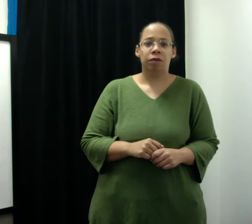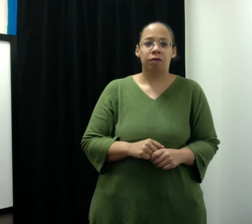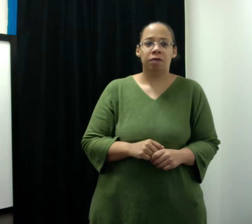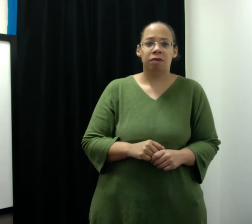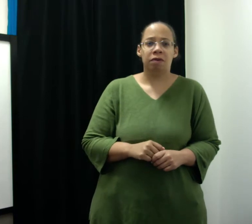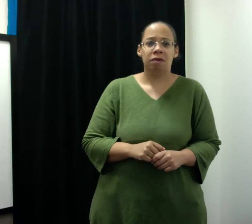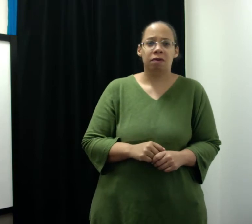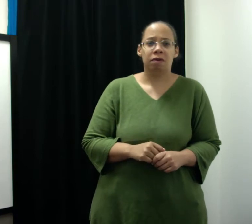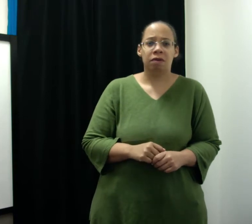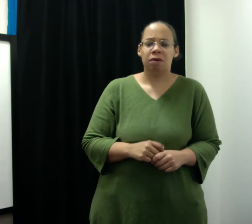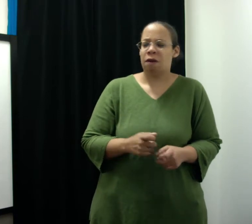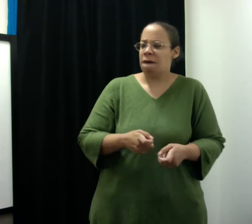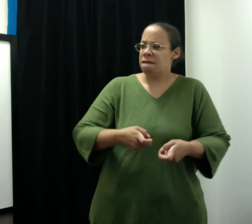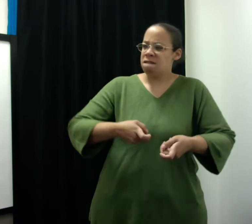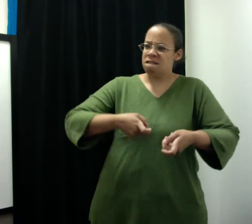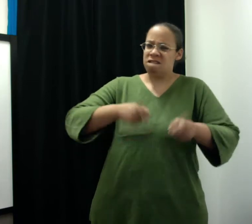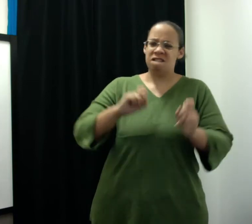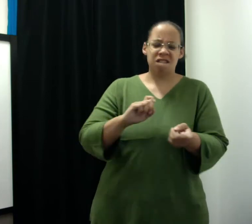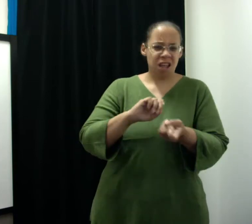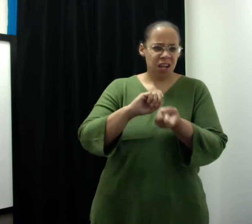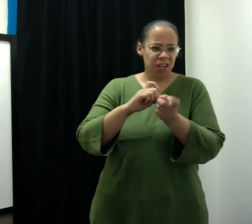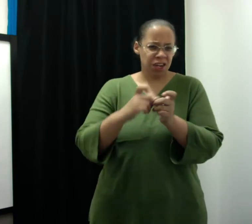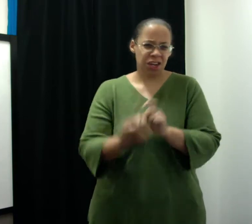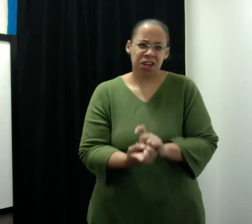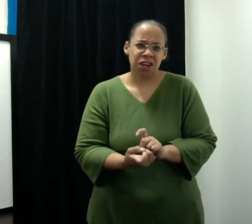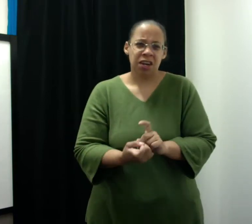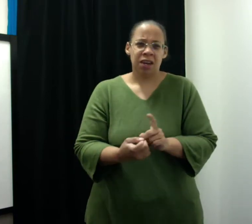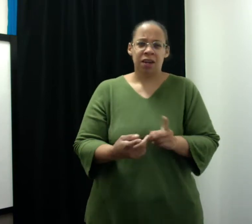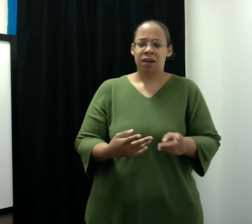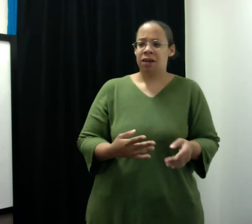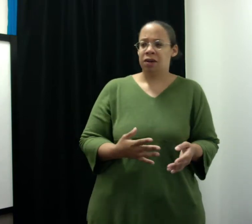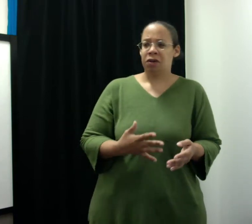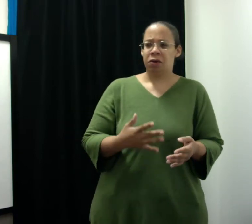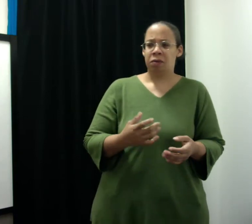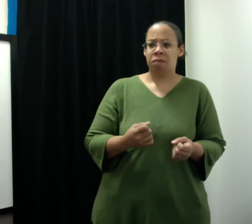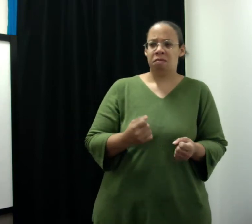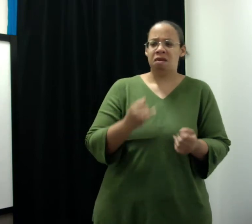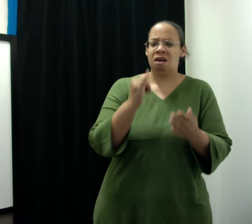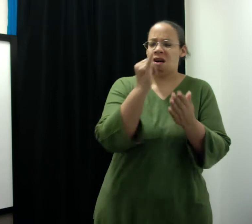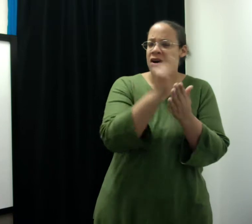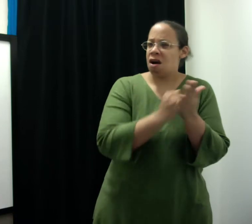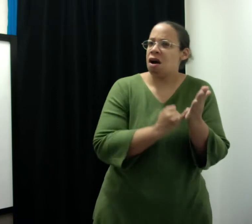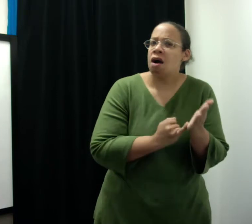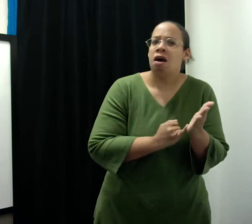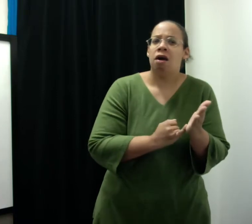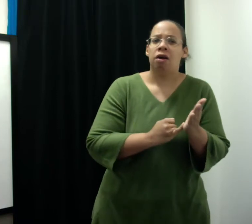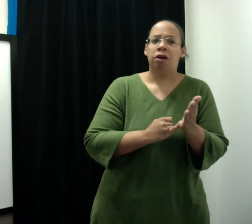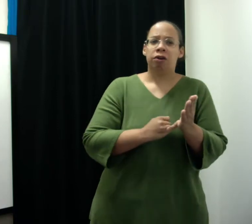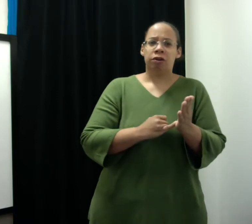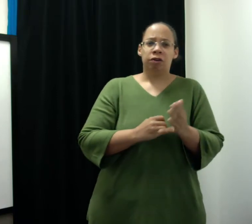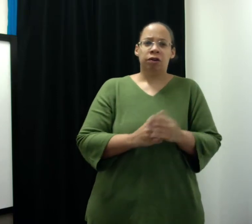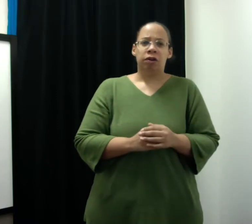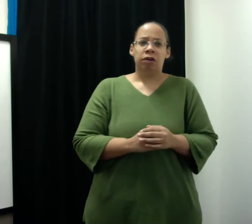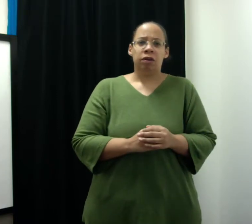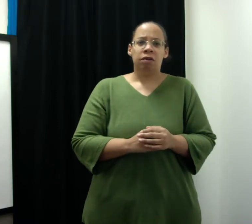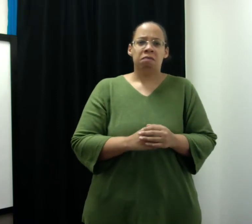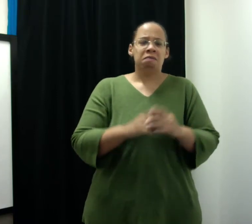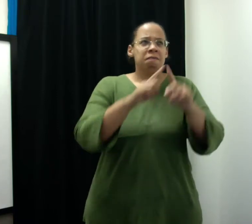graffiti. Visual communication was the medium that spoke far louder than words, when a population of over 90